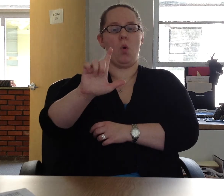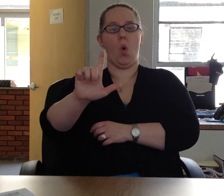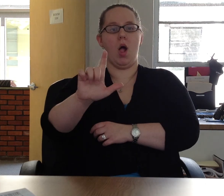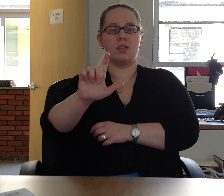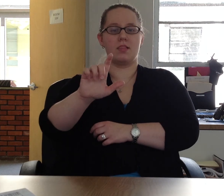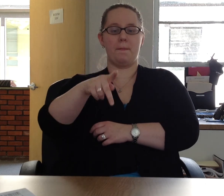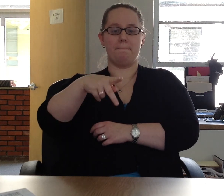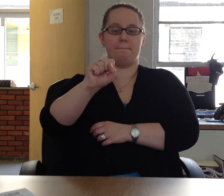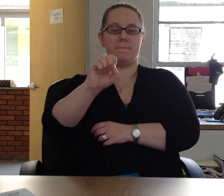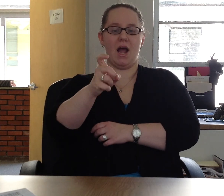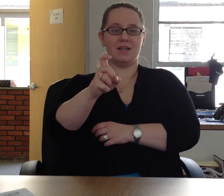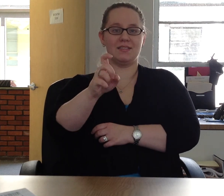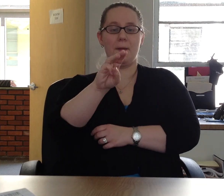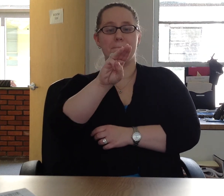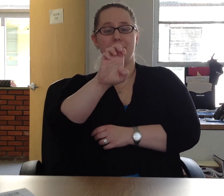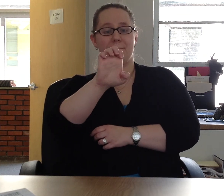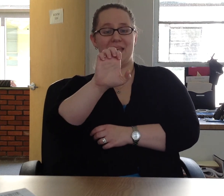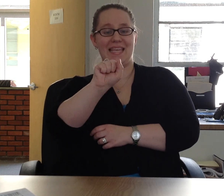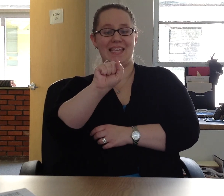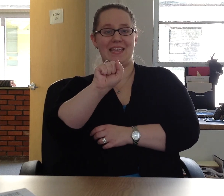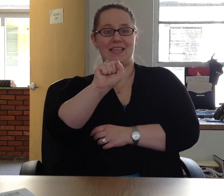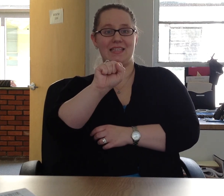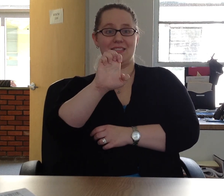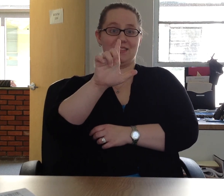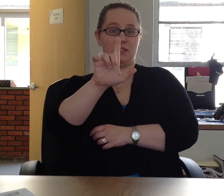measles, mumps,